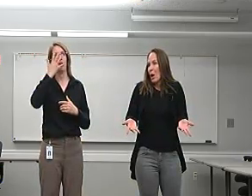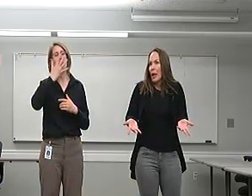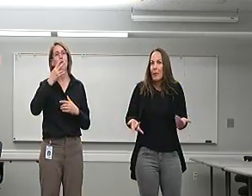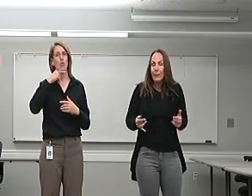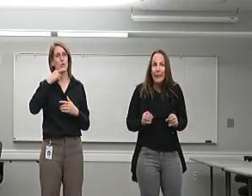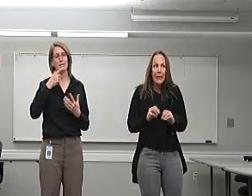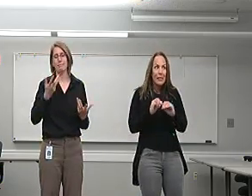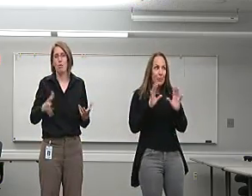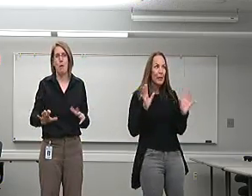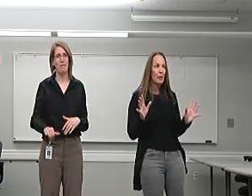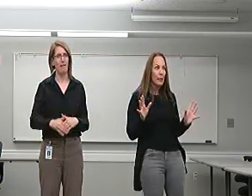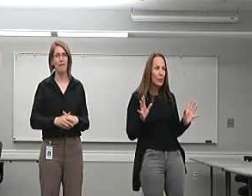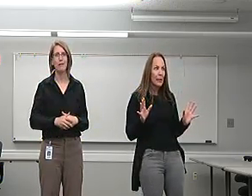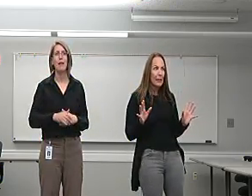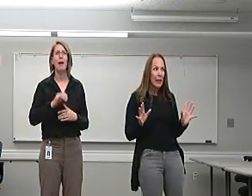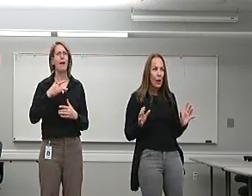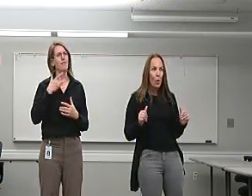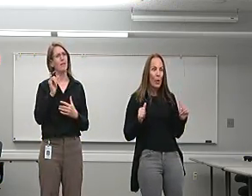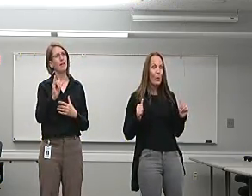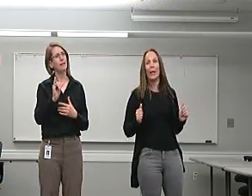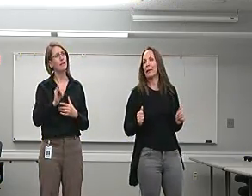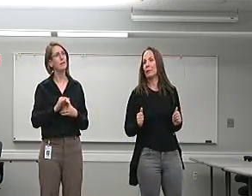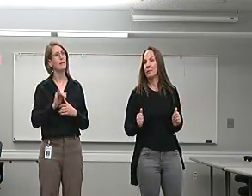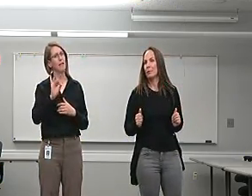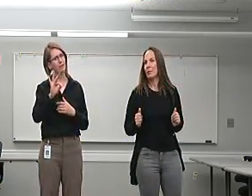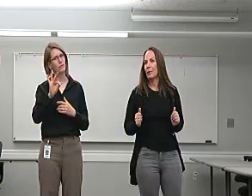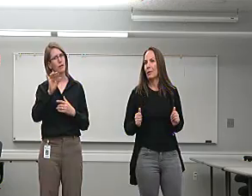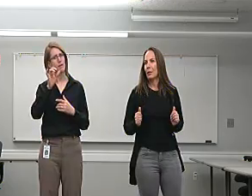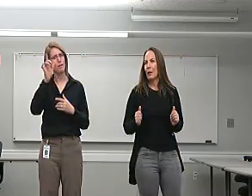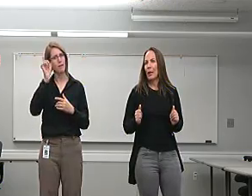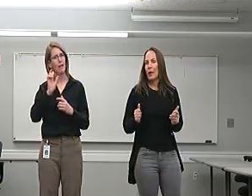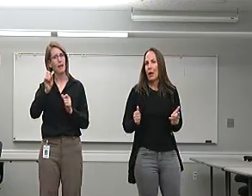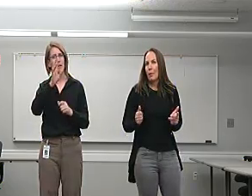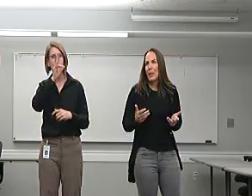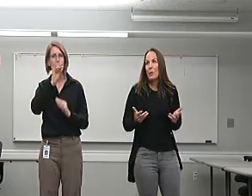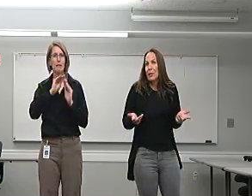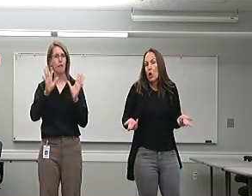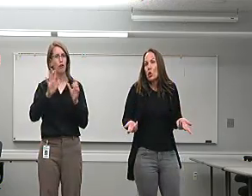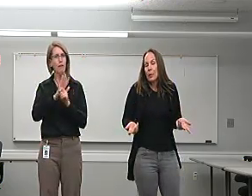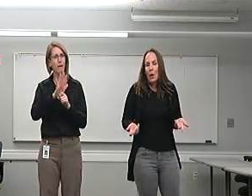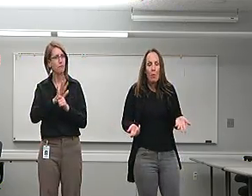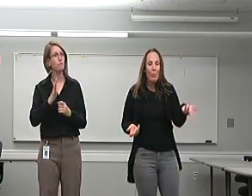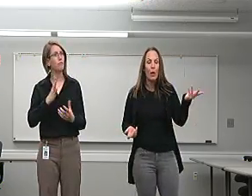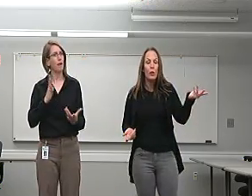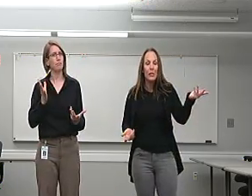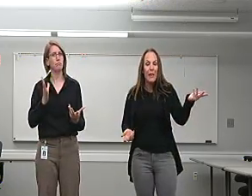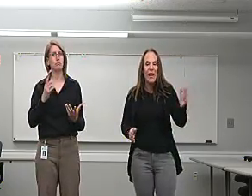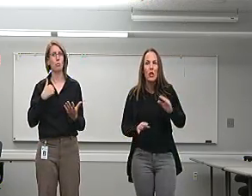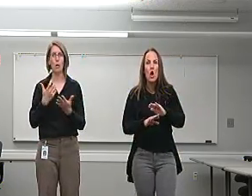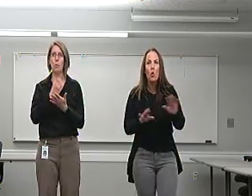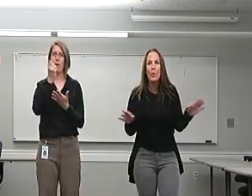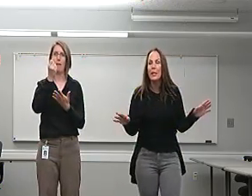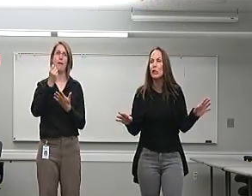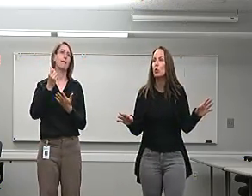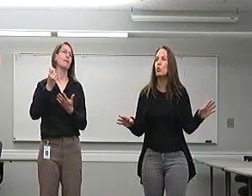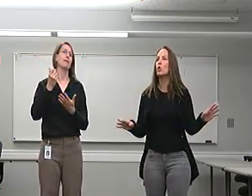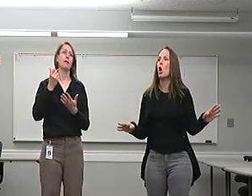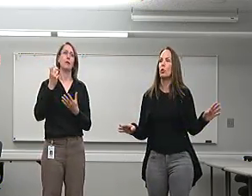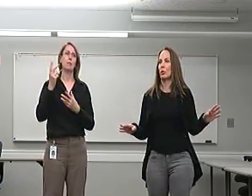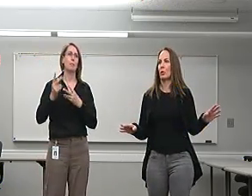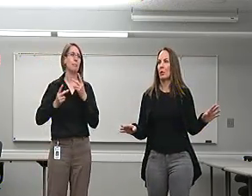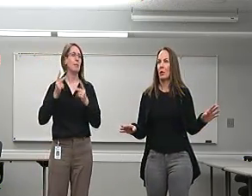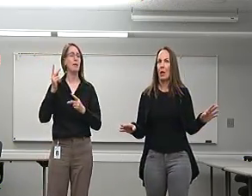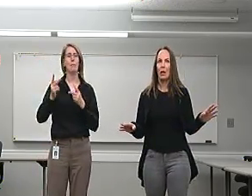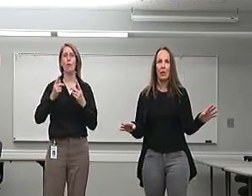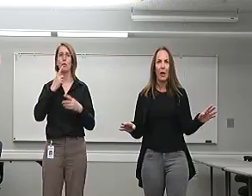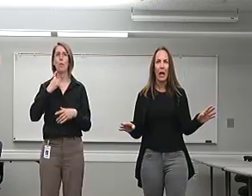speak clearly, we win. People had told me, oh, my brother's deaf and nobody in school knows. And I thought,